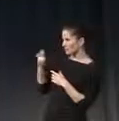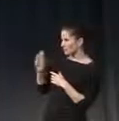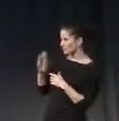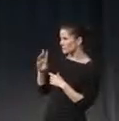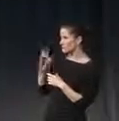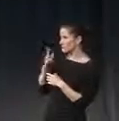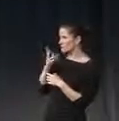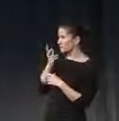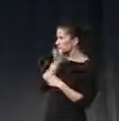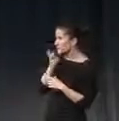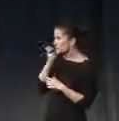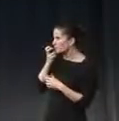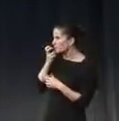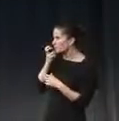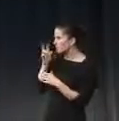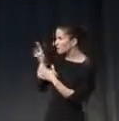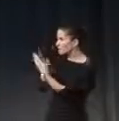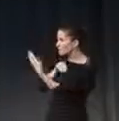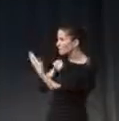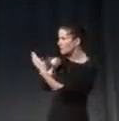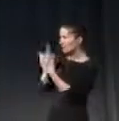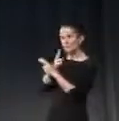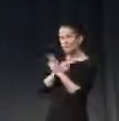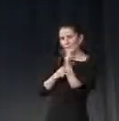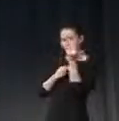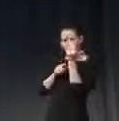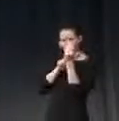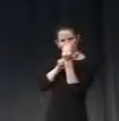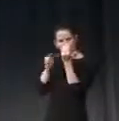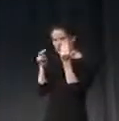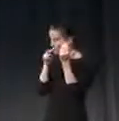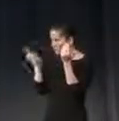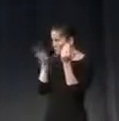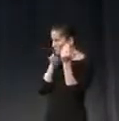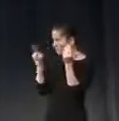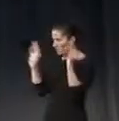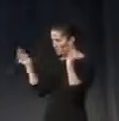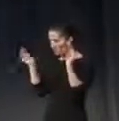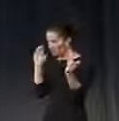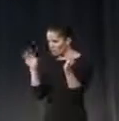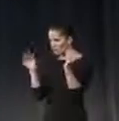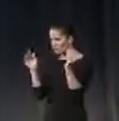his teeth and lips while looking in a hand mirror. He made comparative sketches of